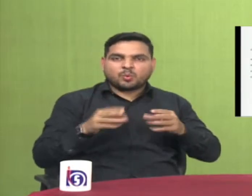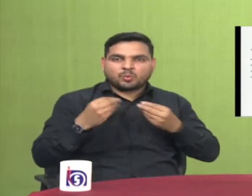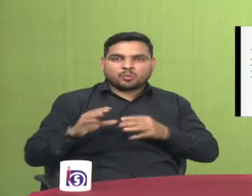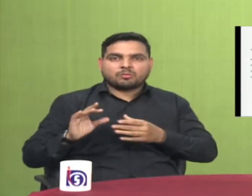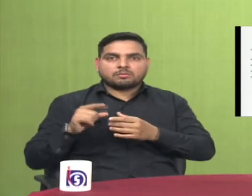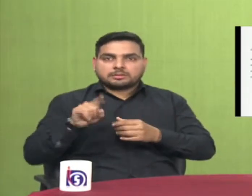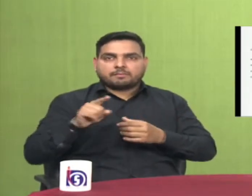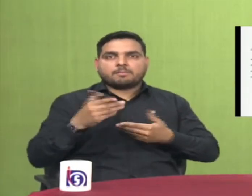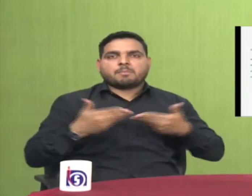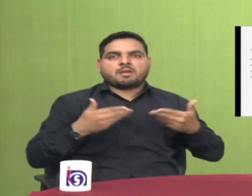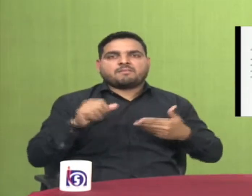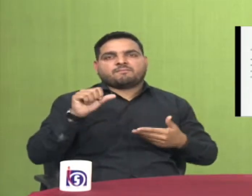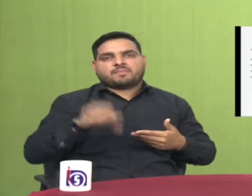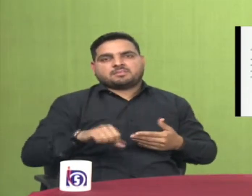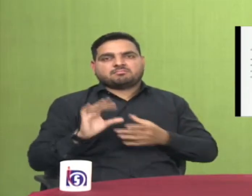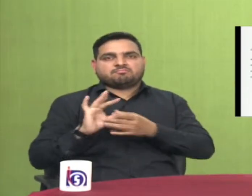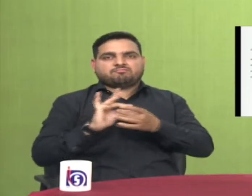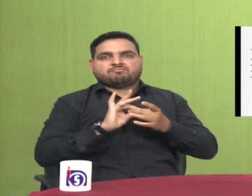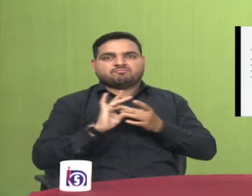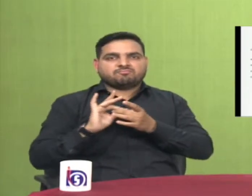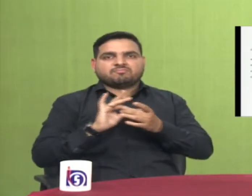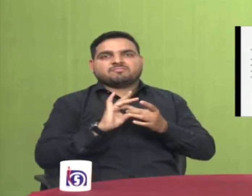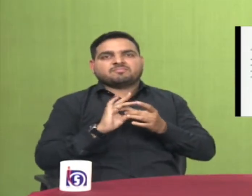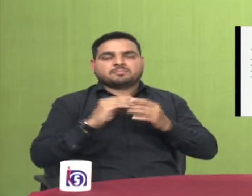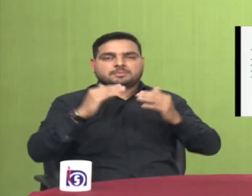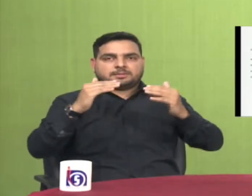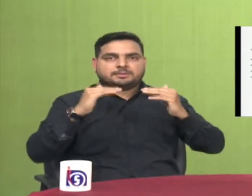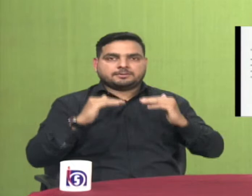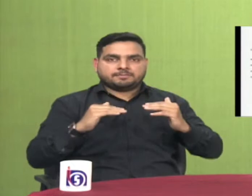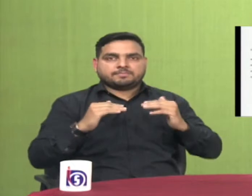sick too frequently and are unable to cope up.